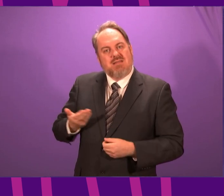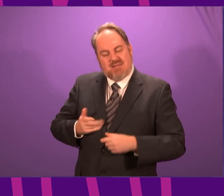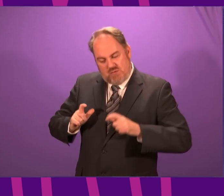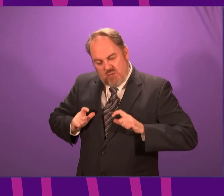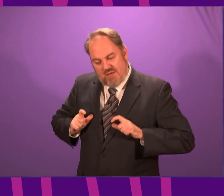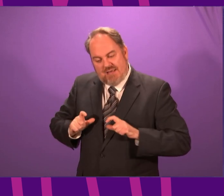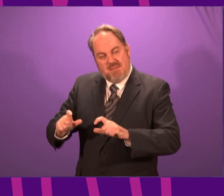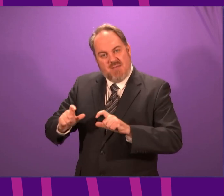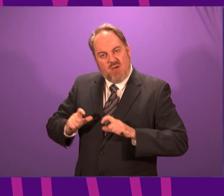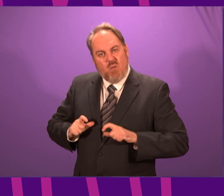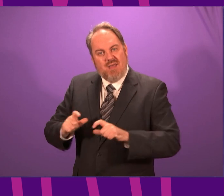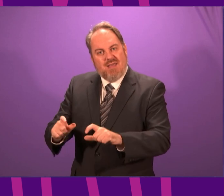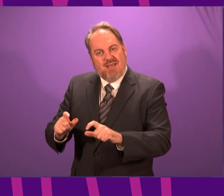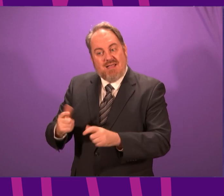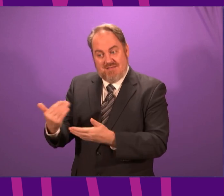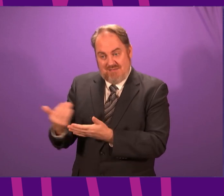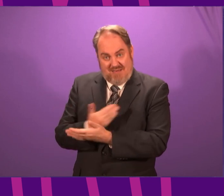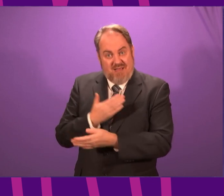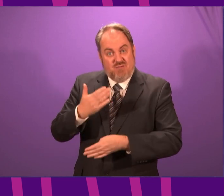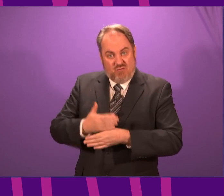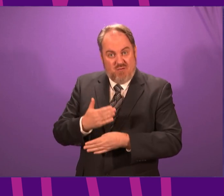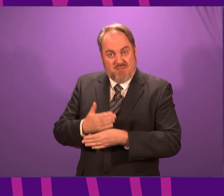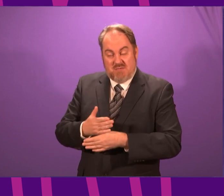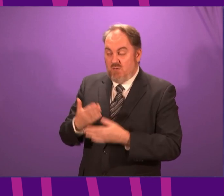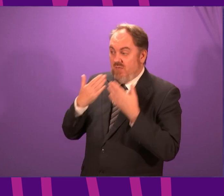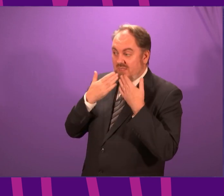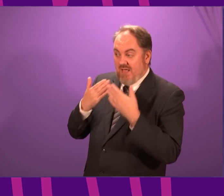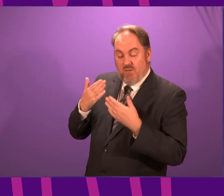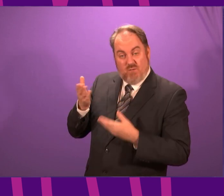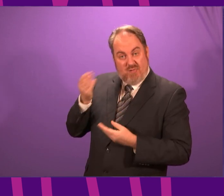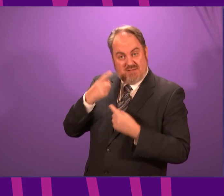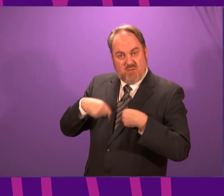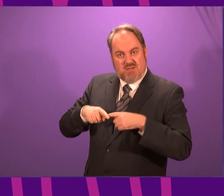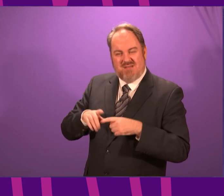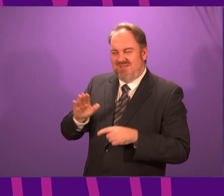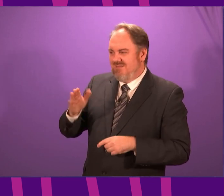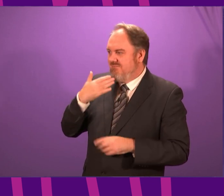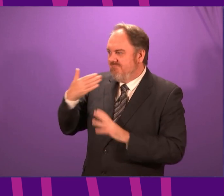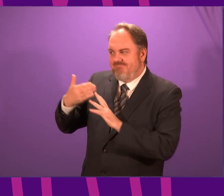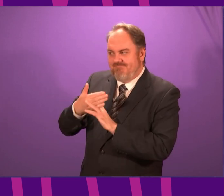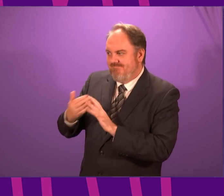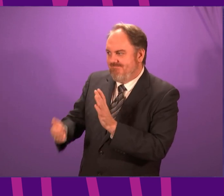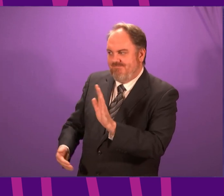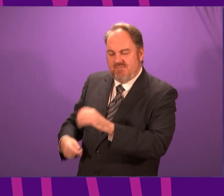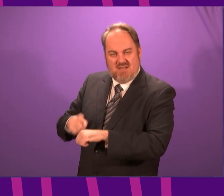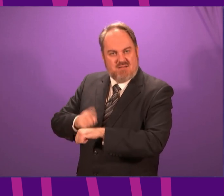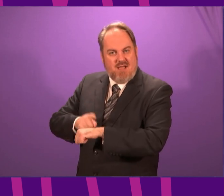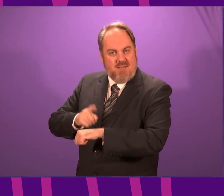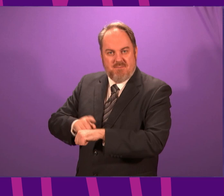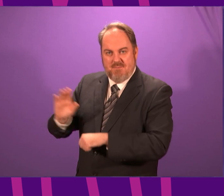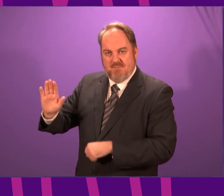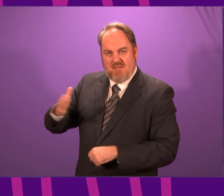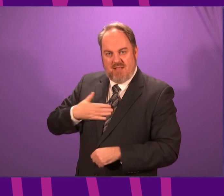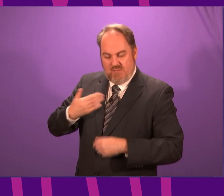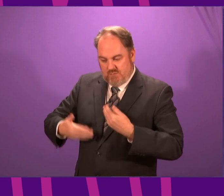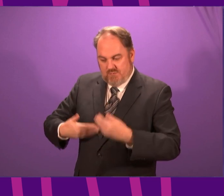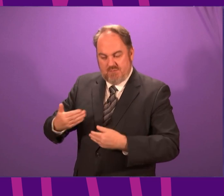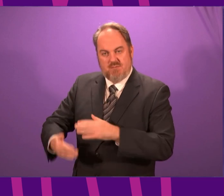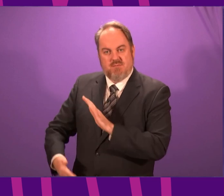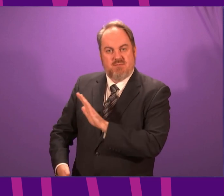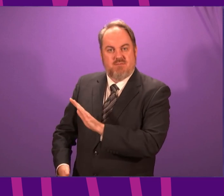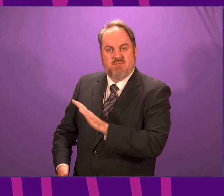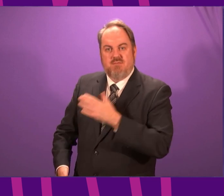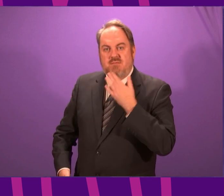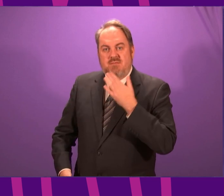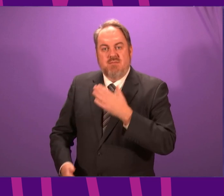that the government's going to give such a consideration to such a body. If I could just make some progress, that would be helpful. And I think that the